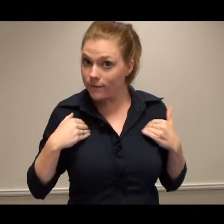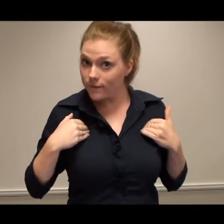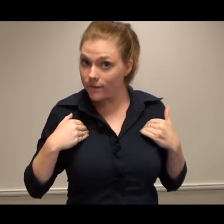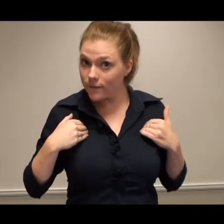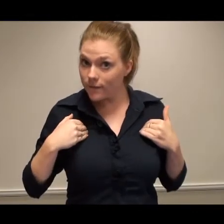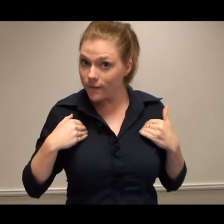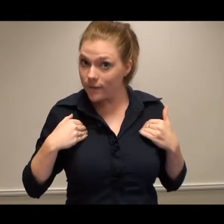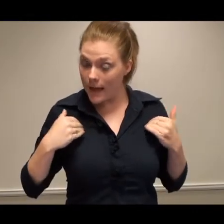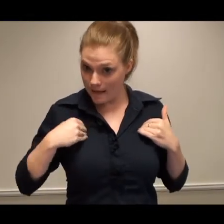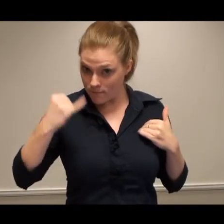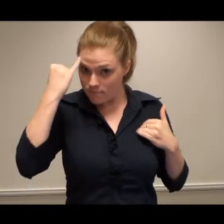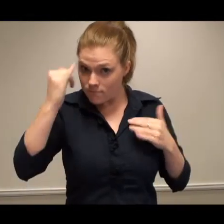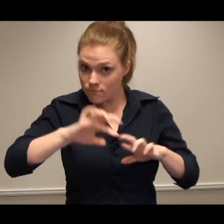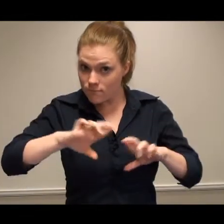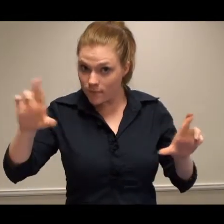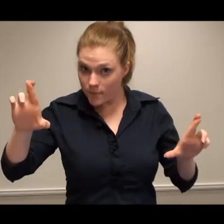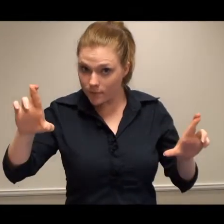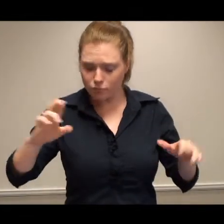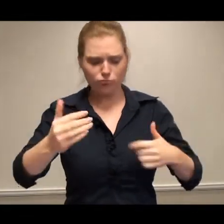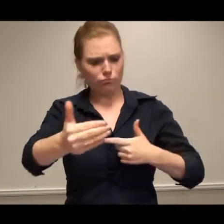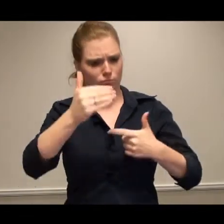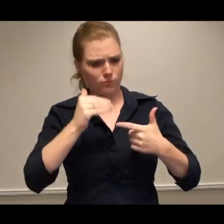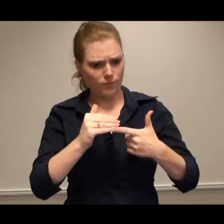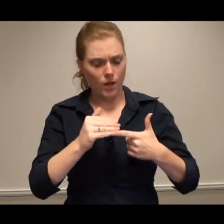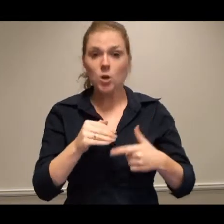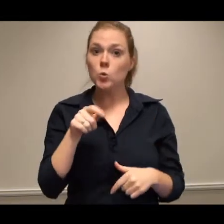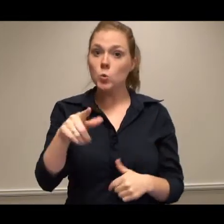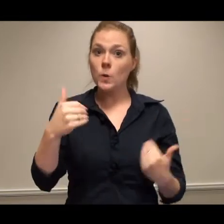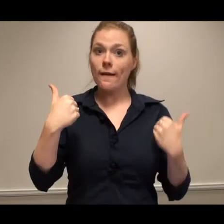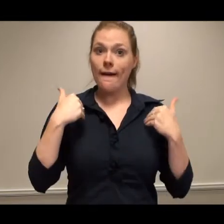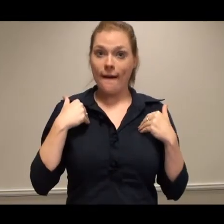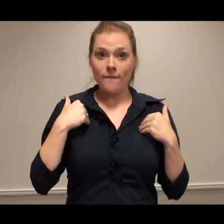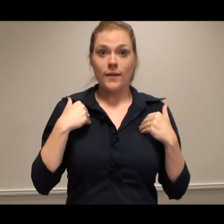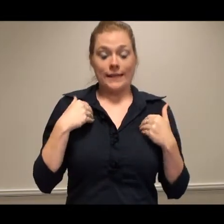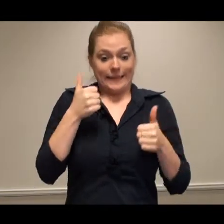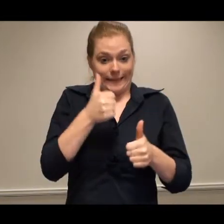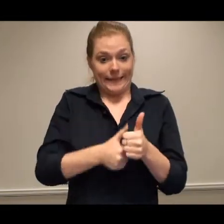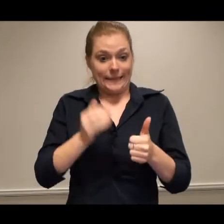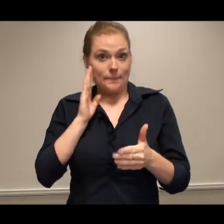Do you have at least 2 clear exits from each room in your home?